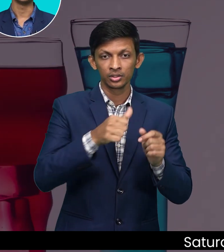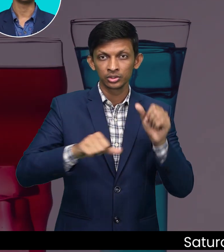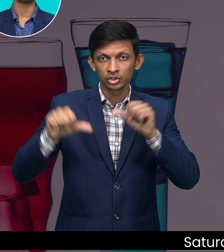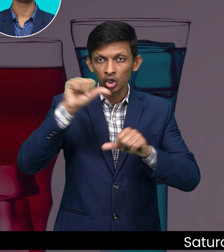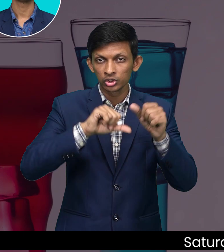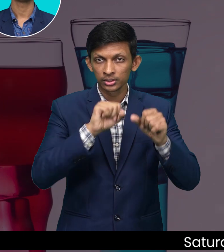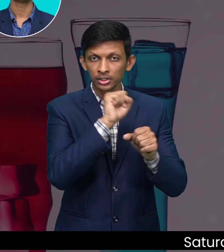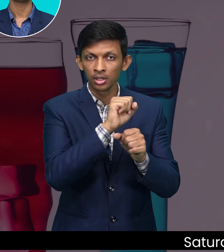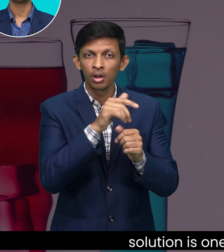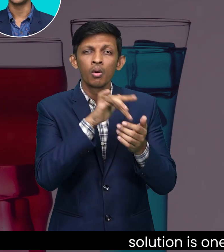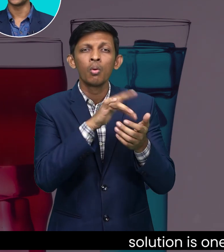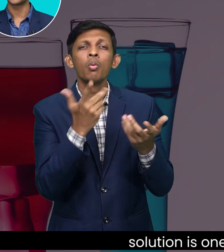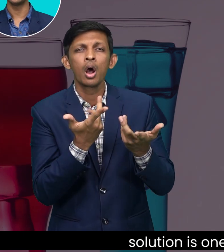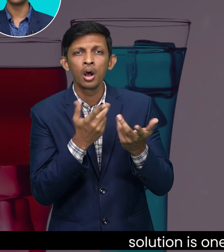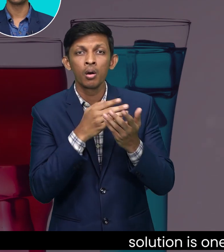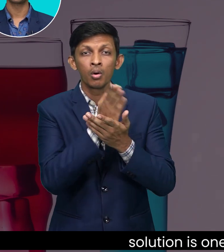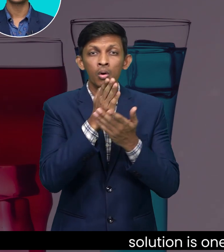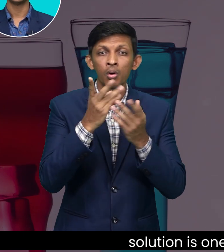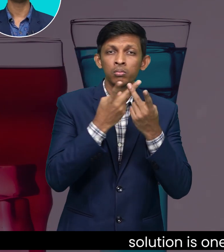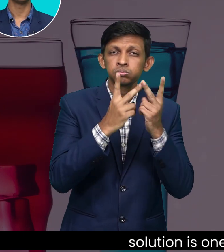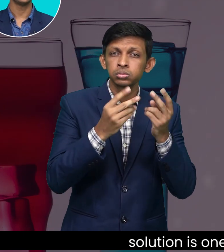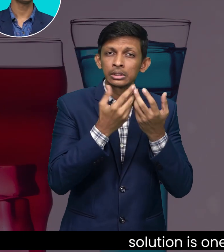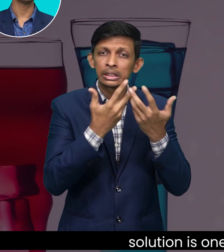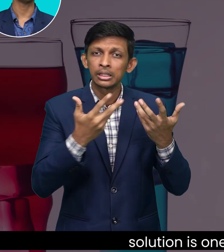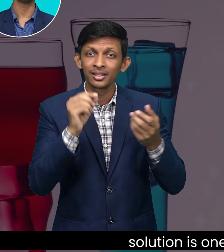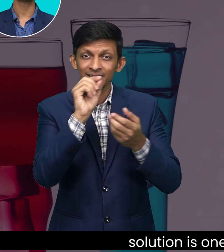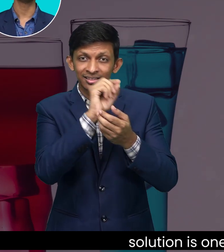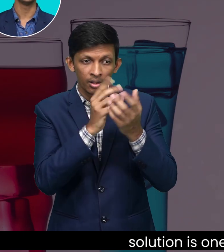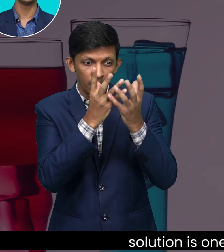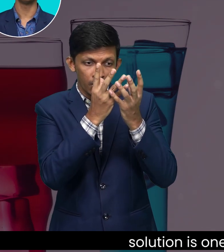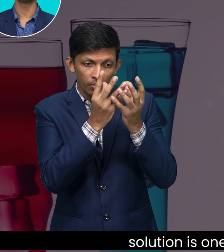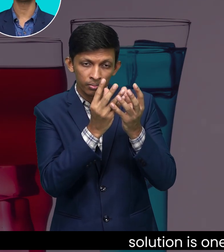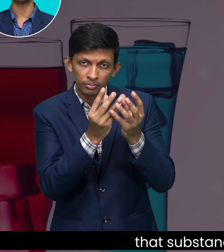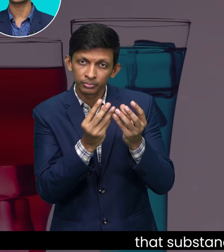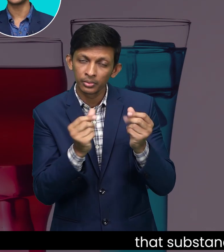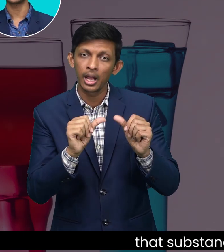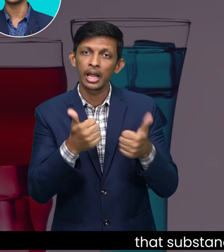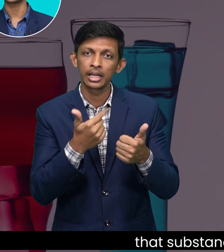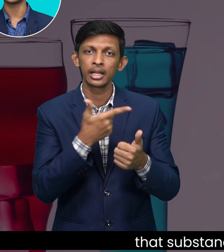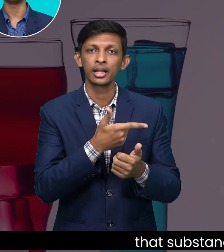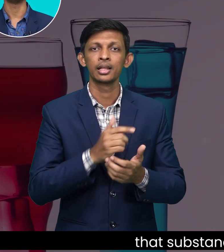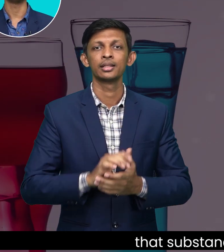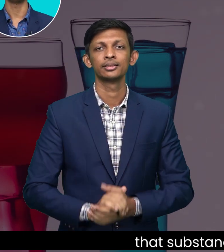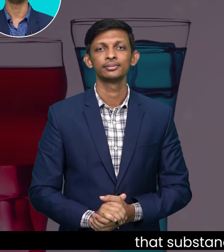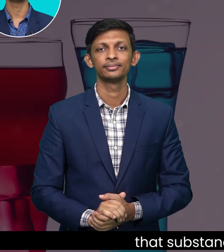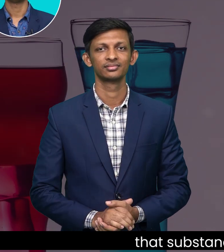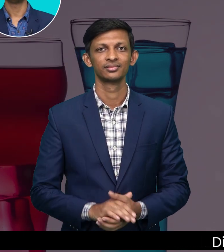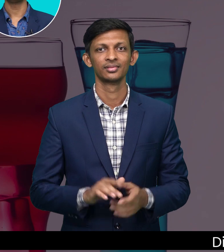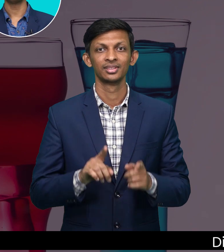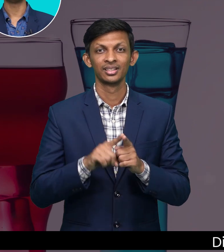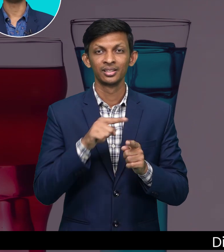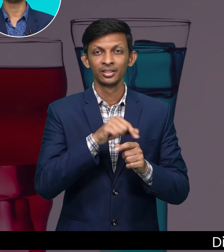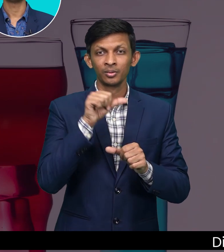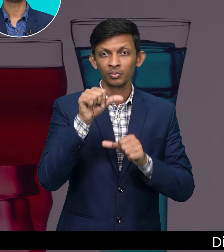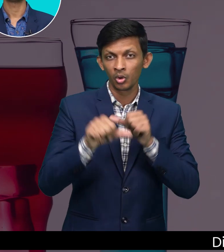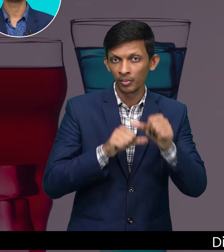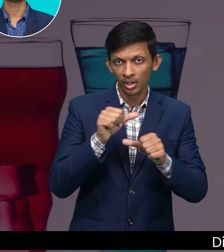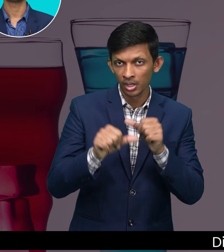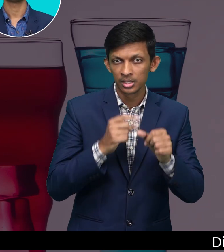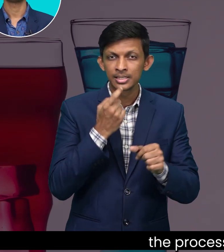Saturated solution. Solution is one in which no more of that substance can be dissolved.